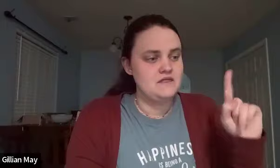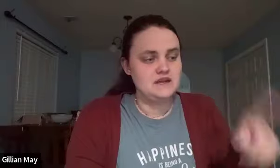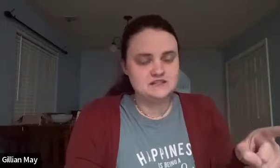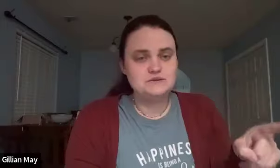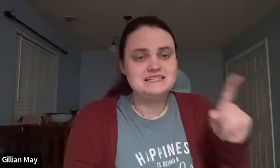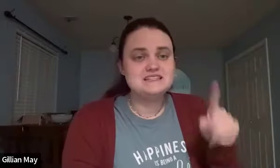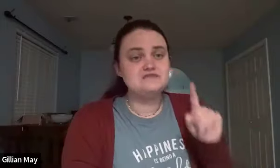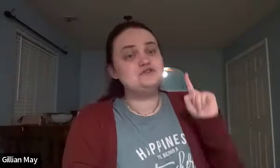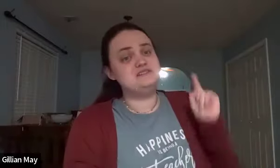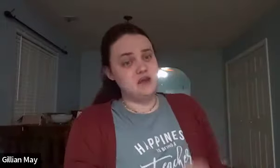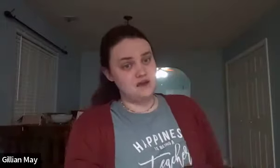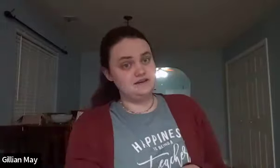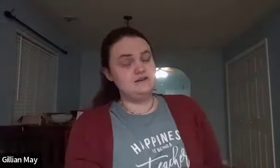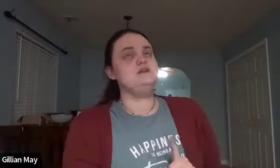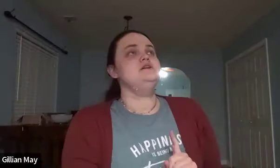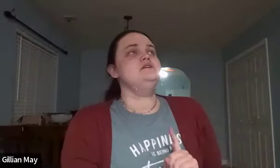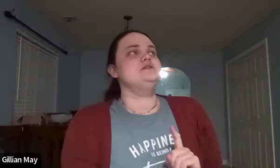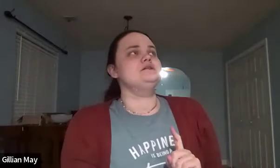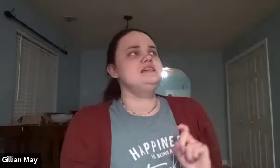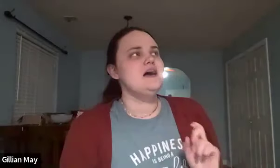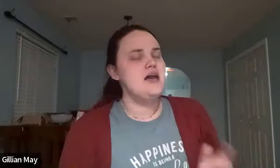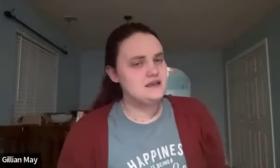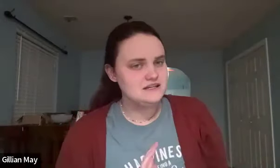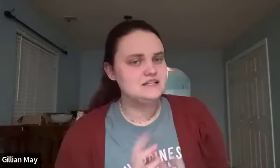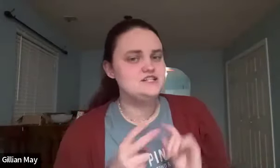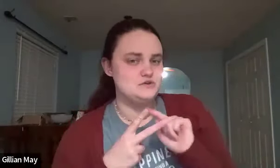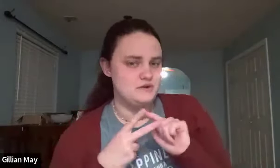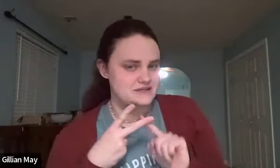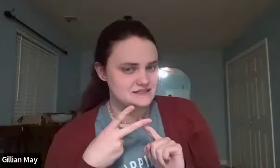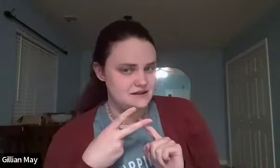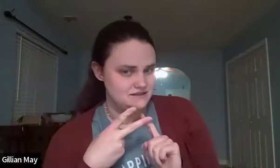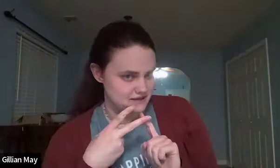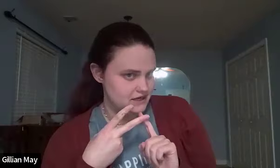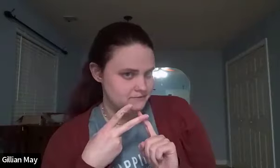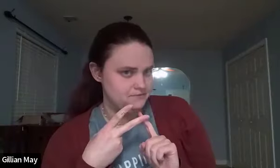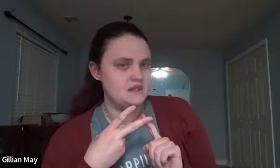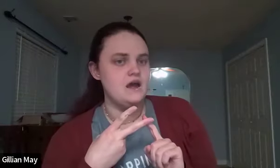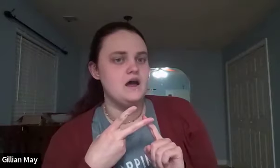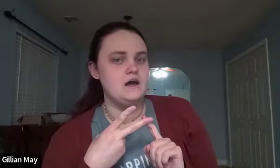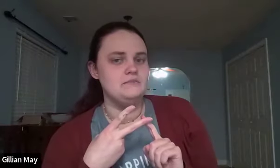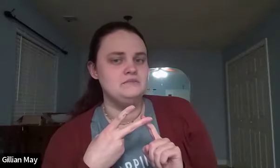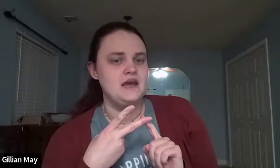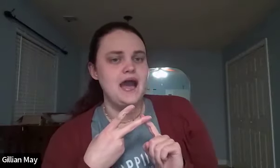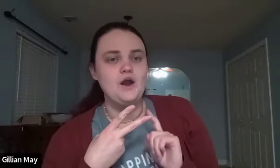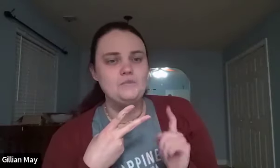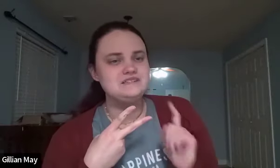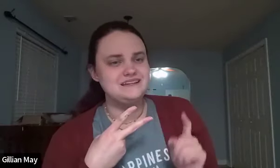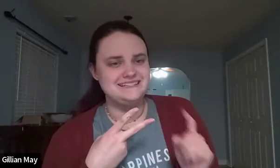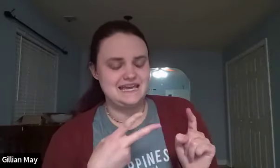The next one is the sign for sign. There are technically two ways to sign sign. I almost like to